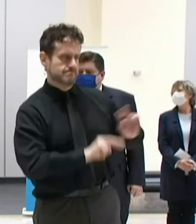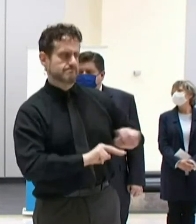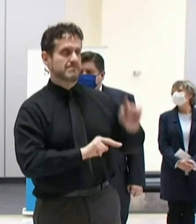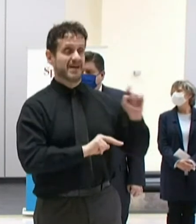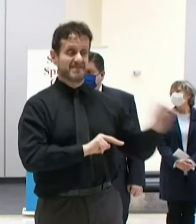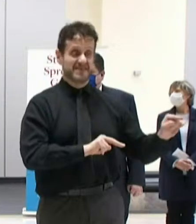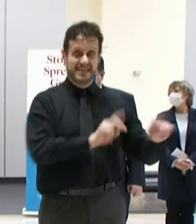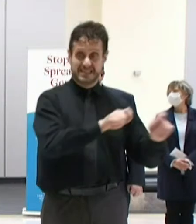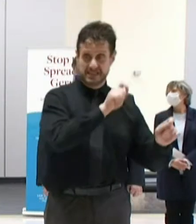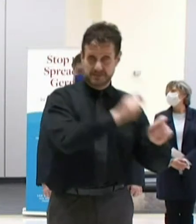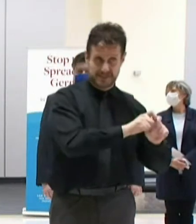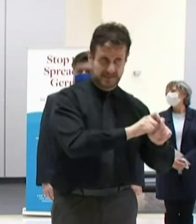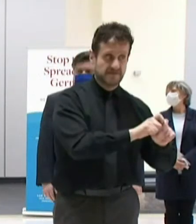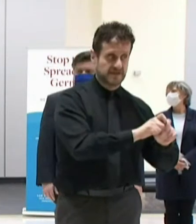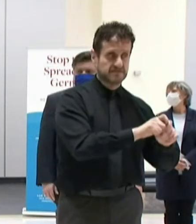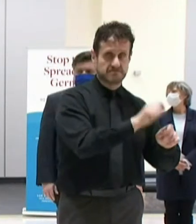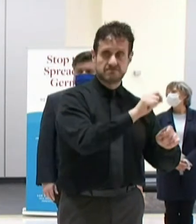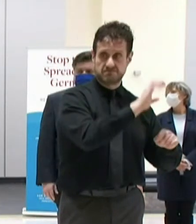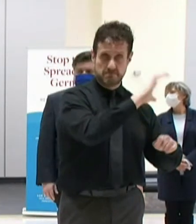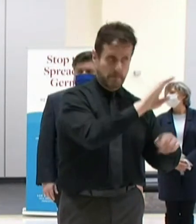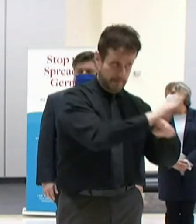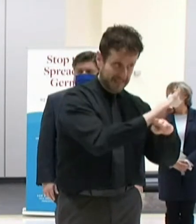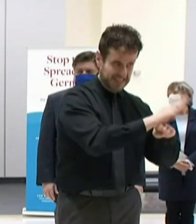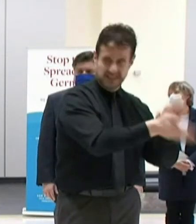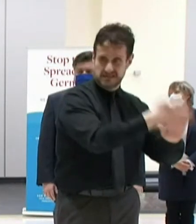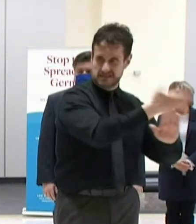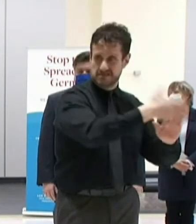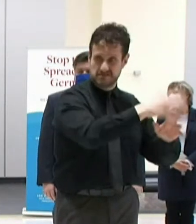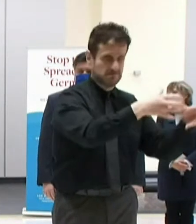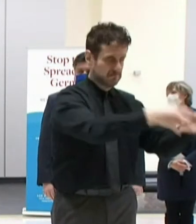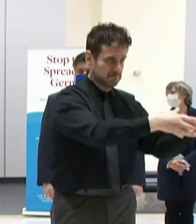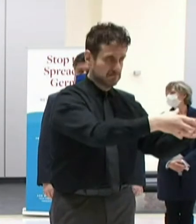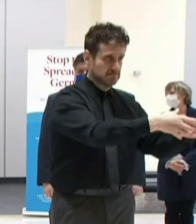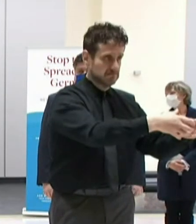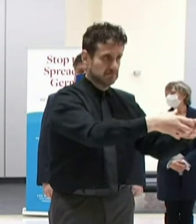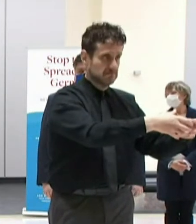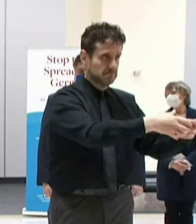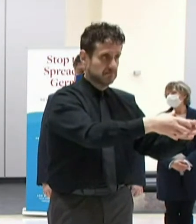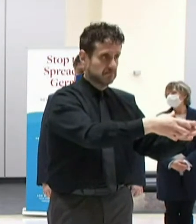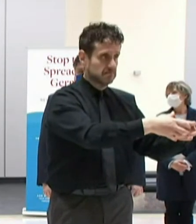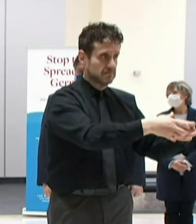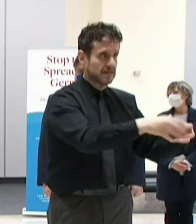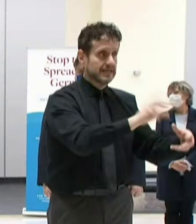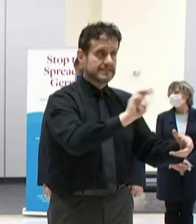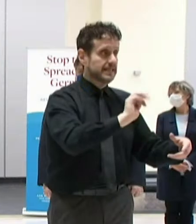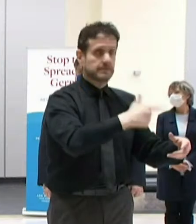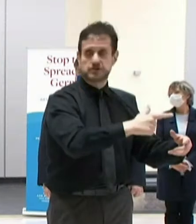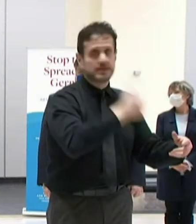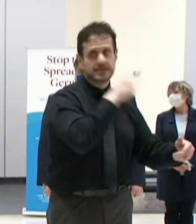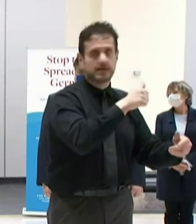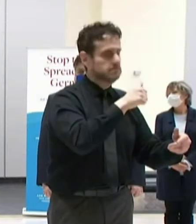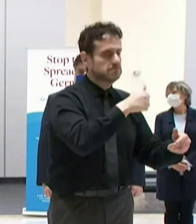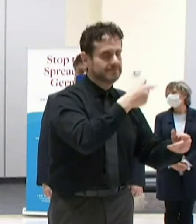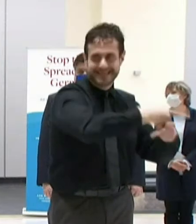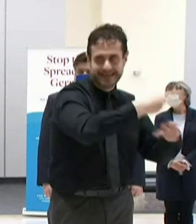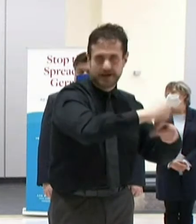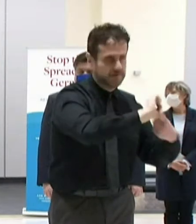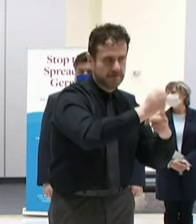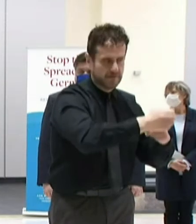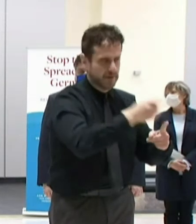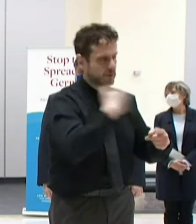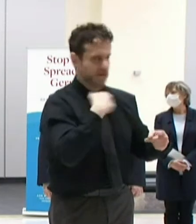this particular site and others by the previous administration. Number two, they had concerns, as we